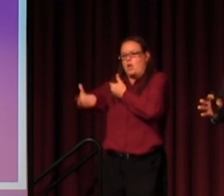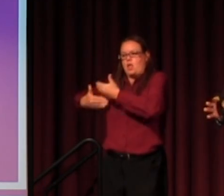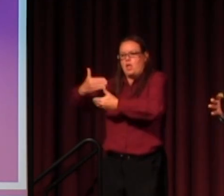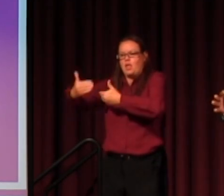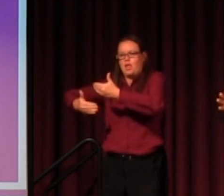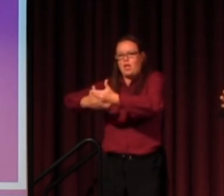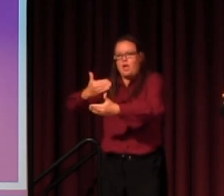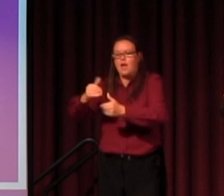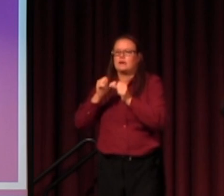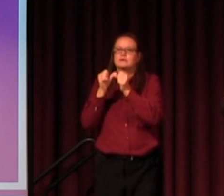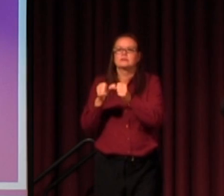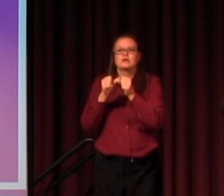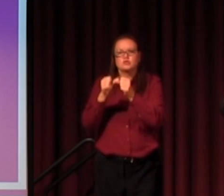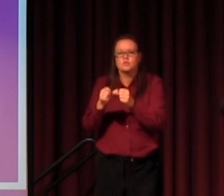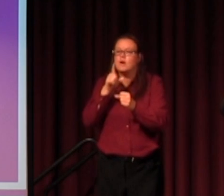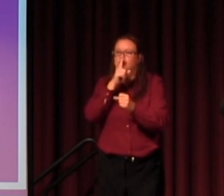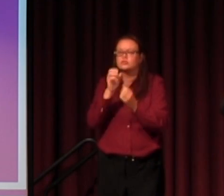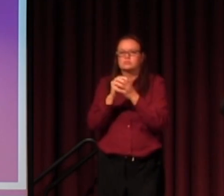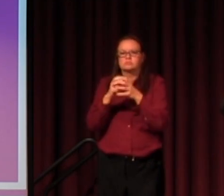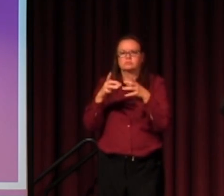bigger.